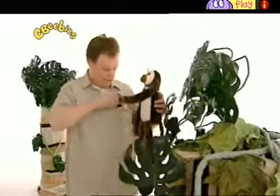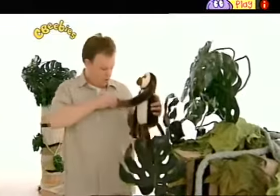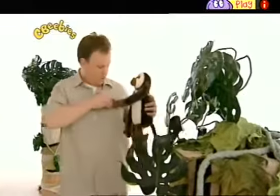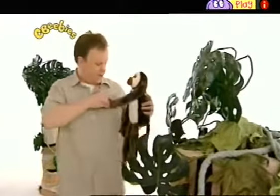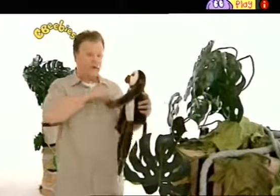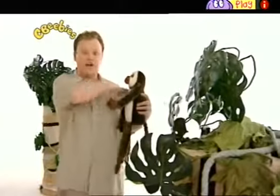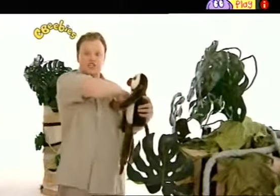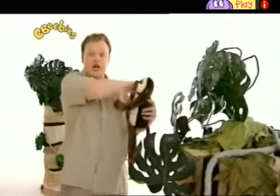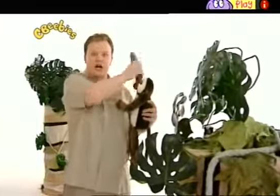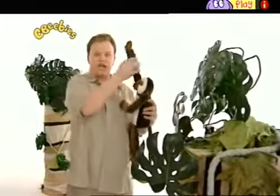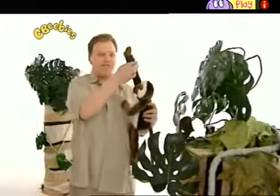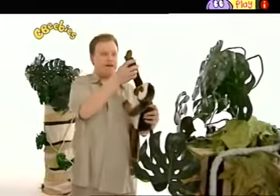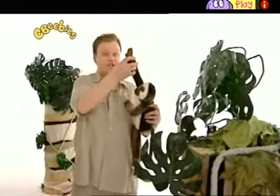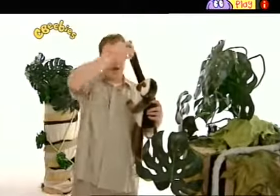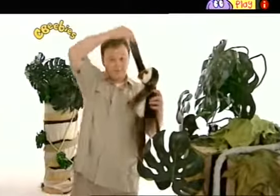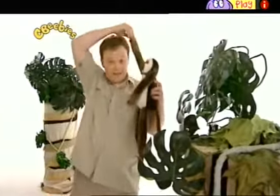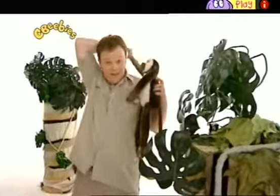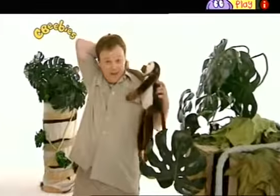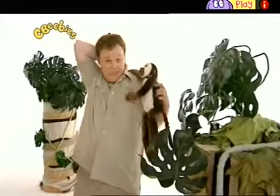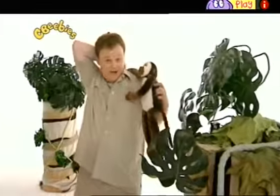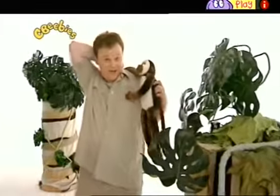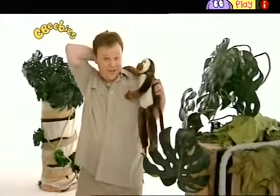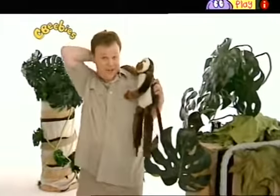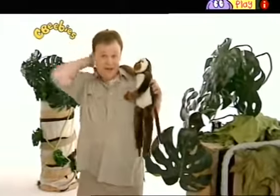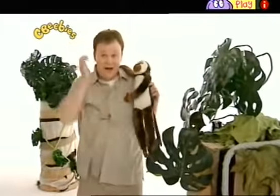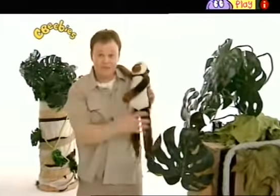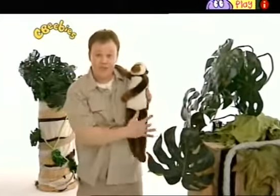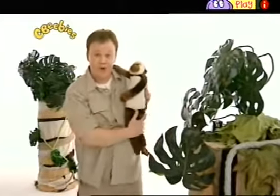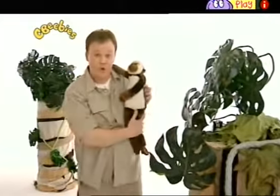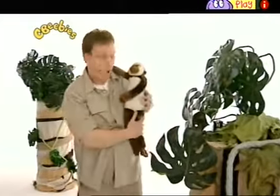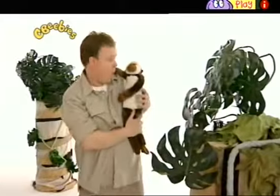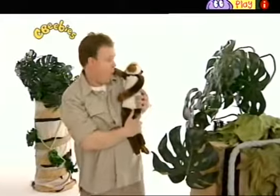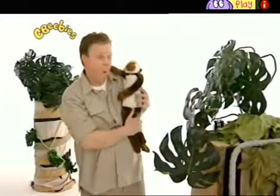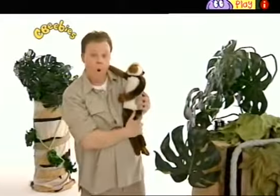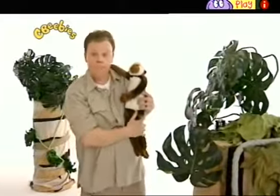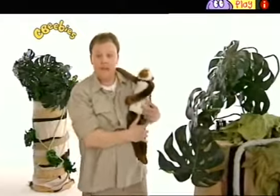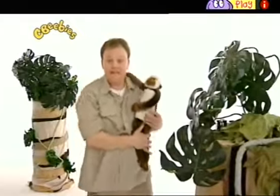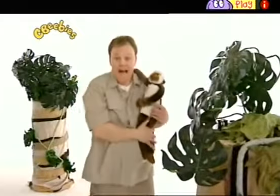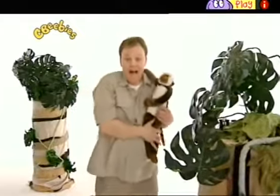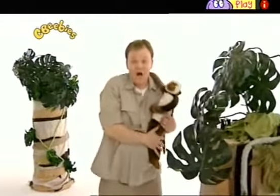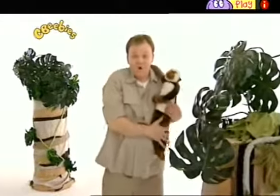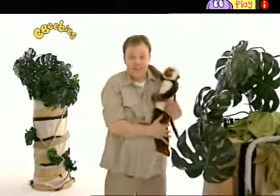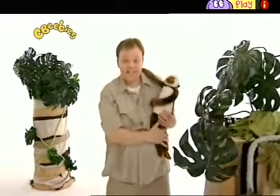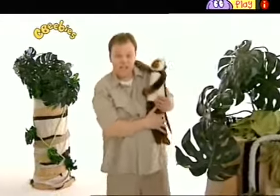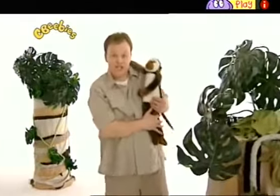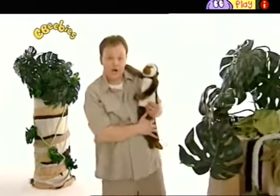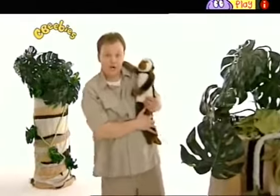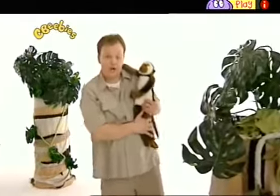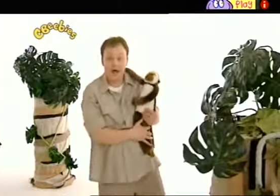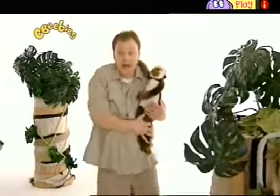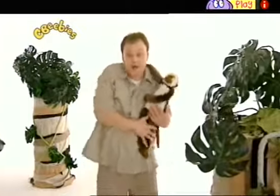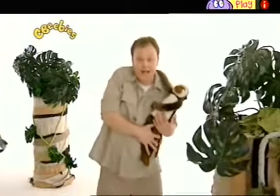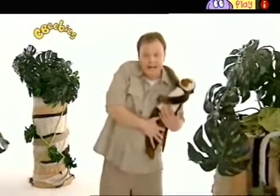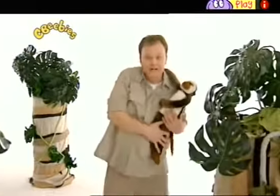We're going on a jungle adventure. And why don't you come too? down in the jungle where the green